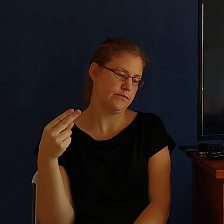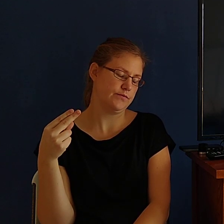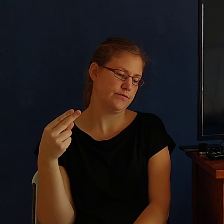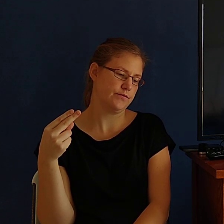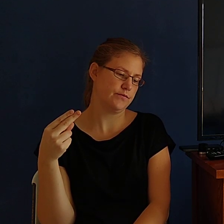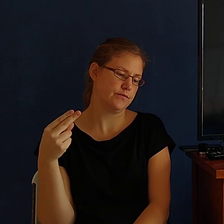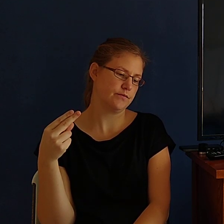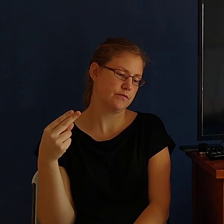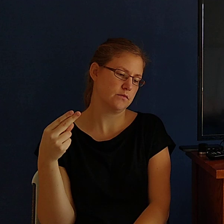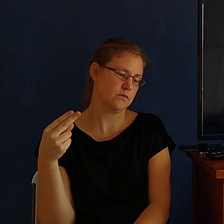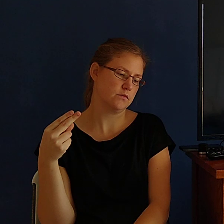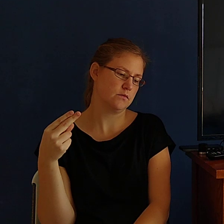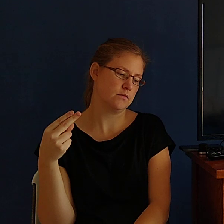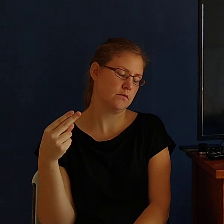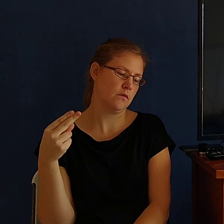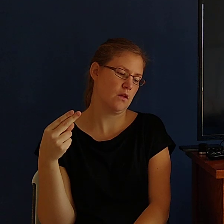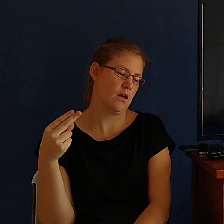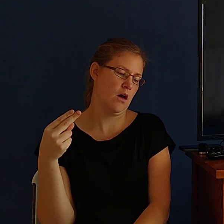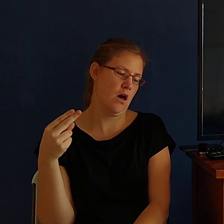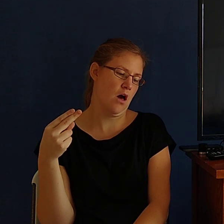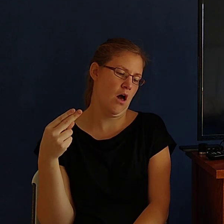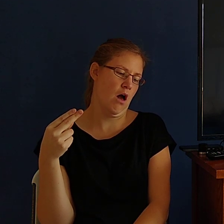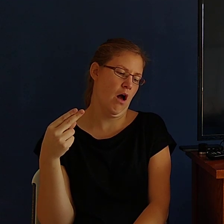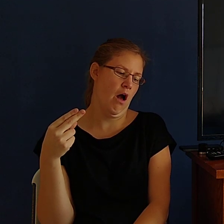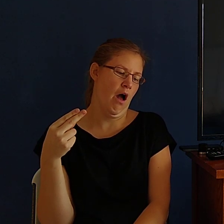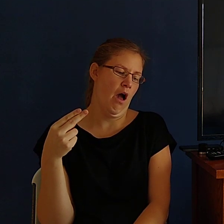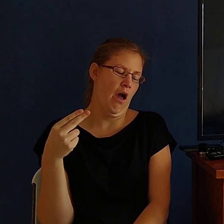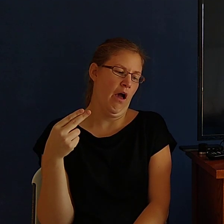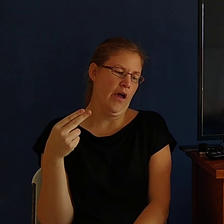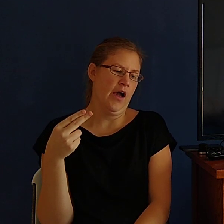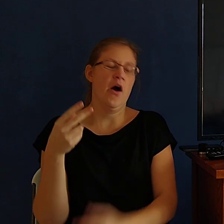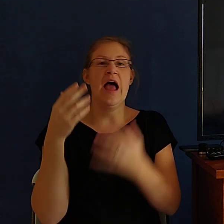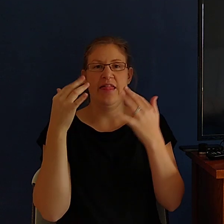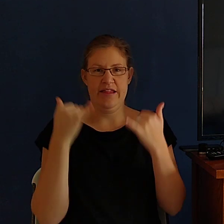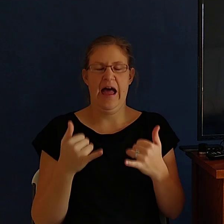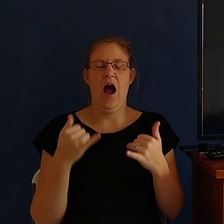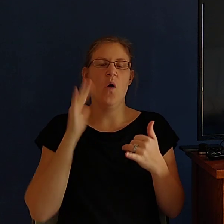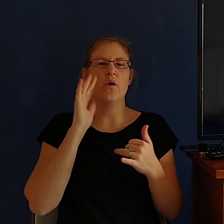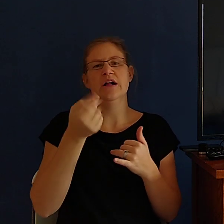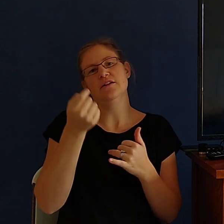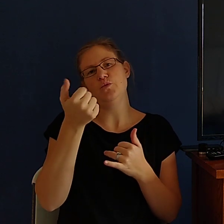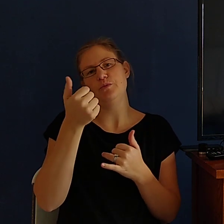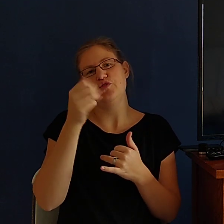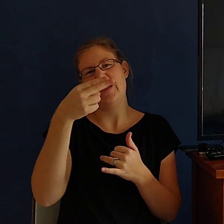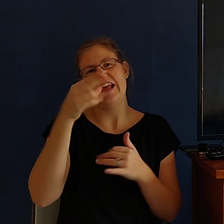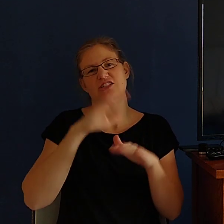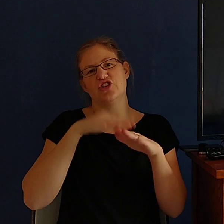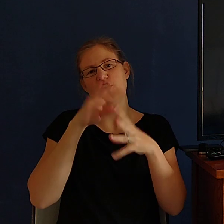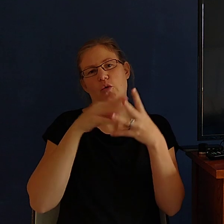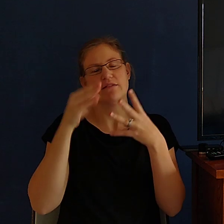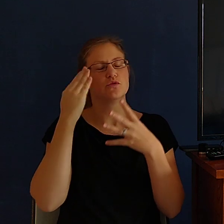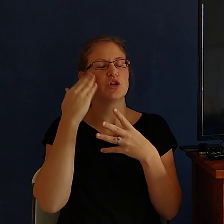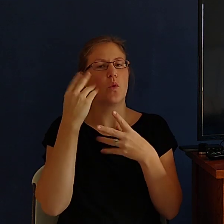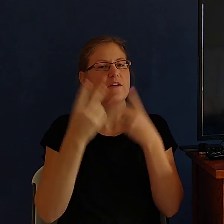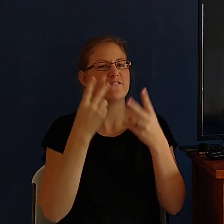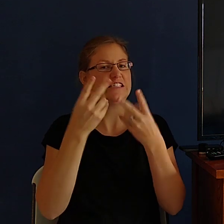to only H. Let's remove H here on the graph. And what else we have? Now